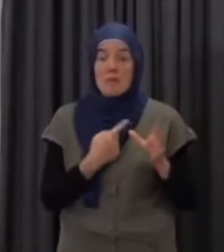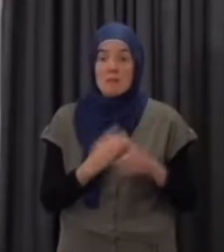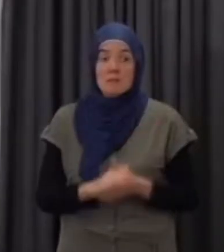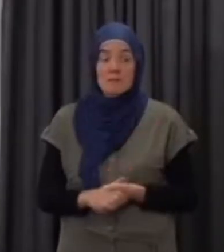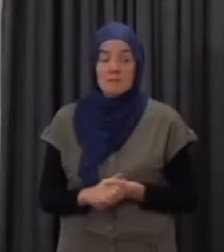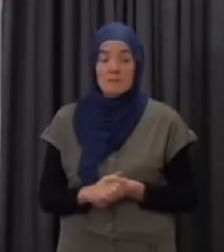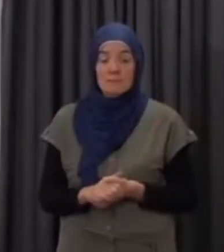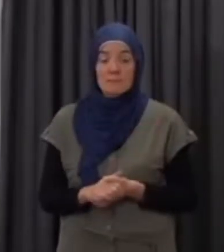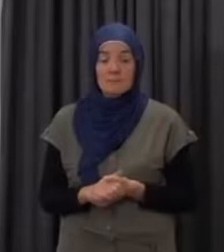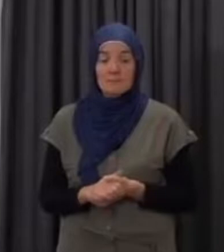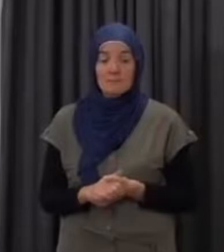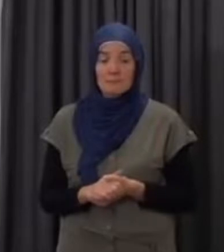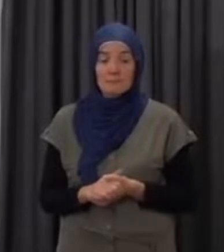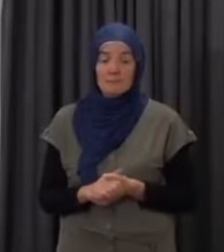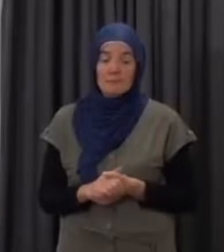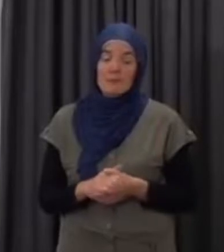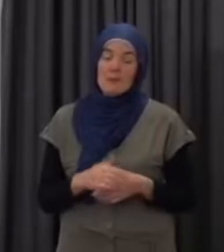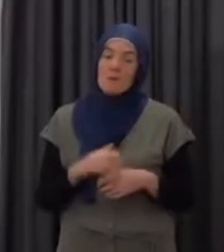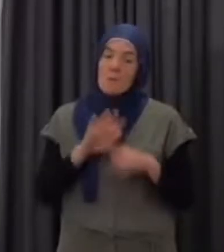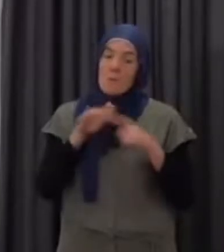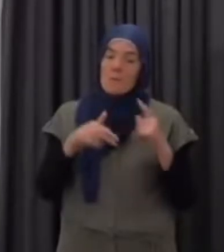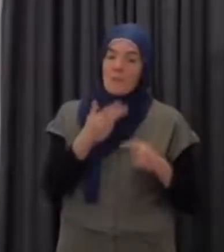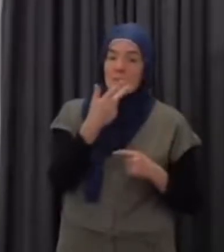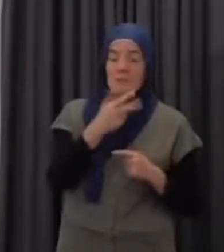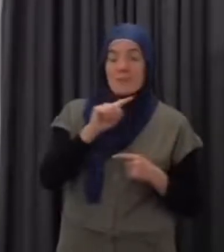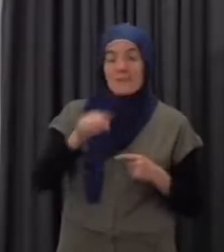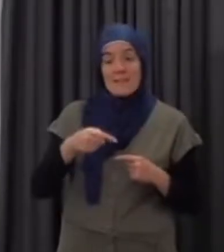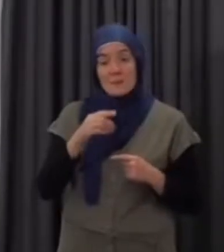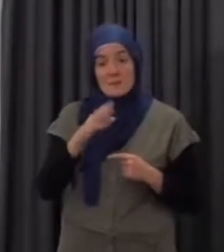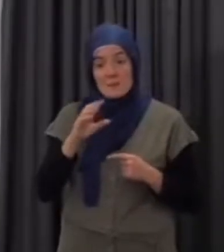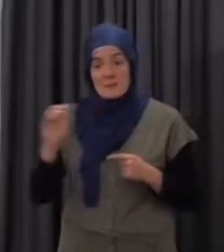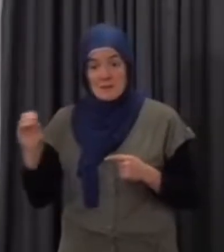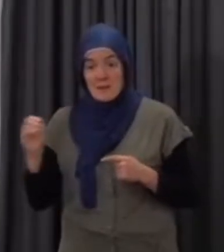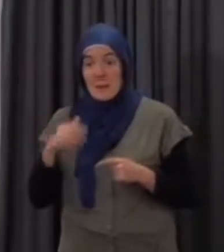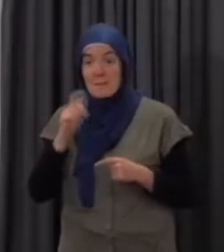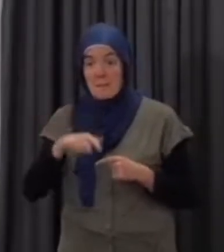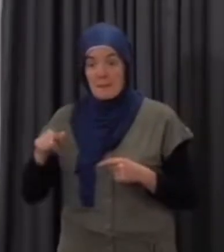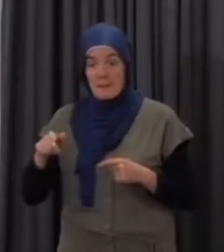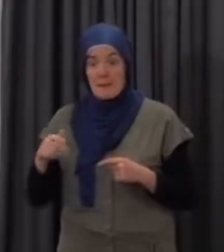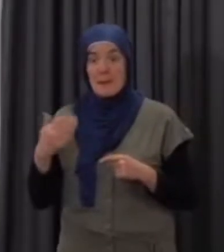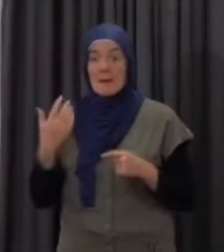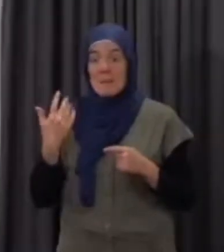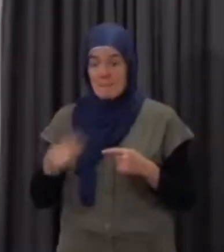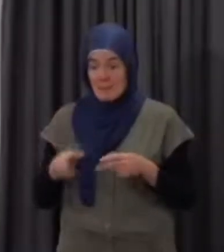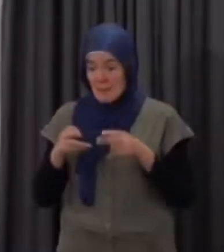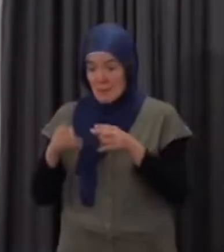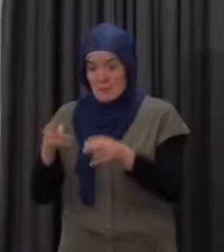people have been discharged from hospital, but most people who have had coronavirus will have stayed at home.